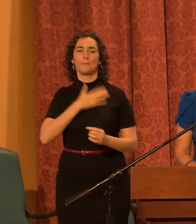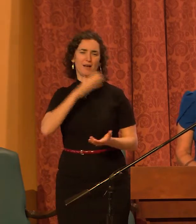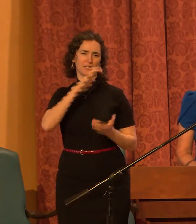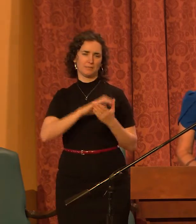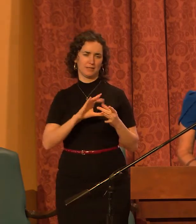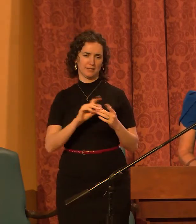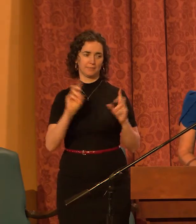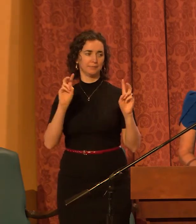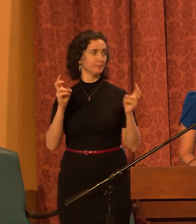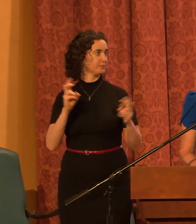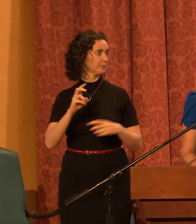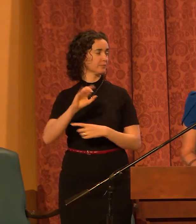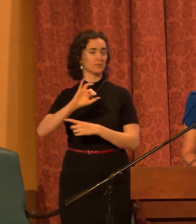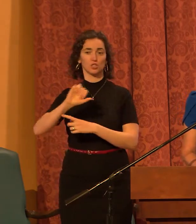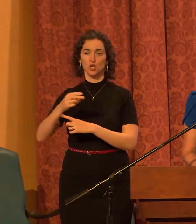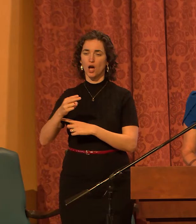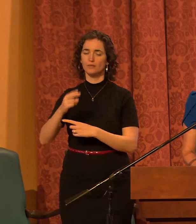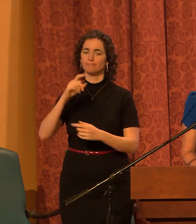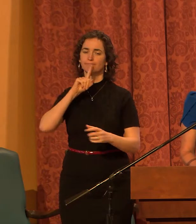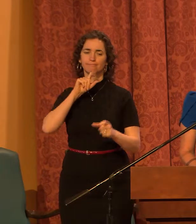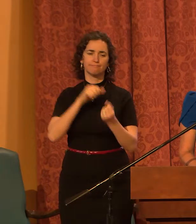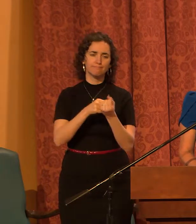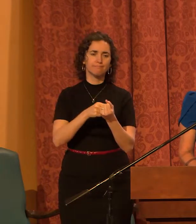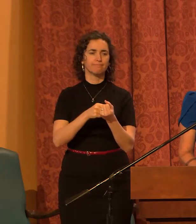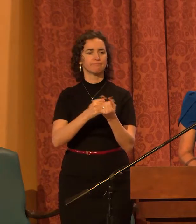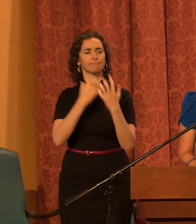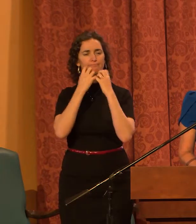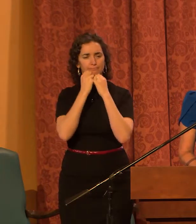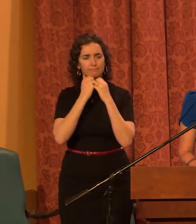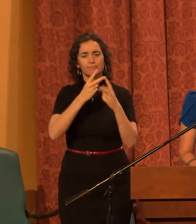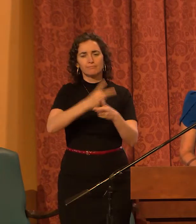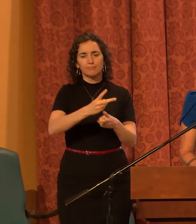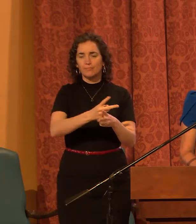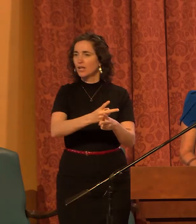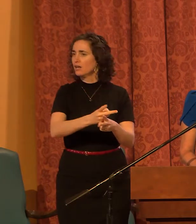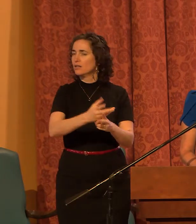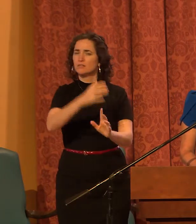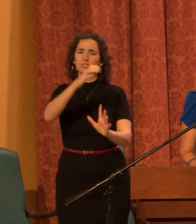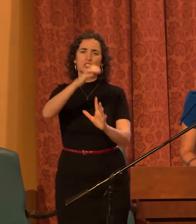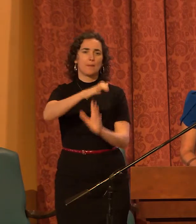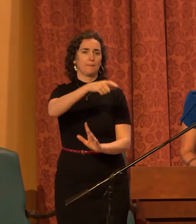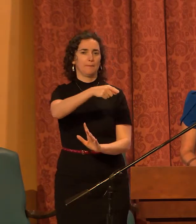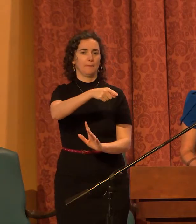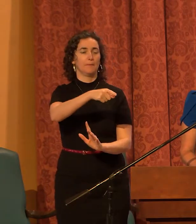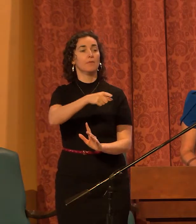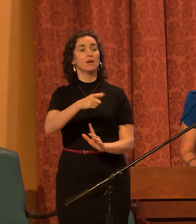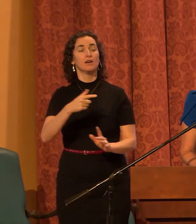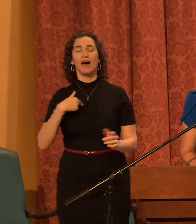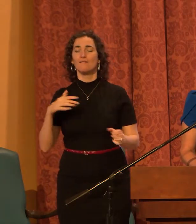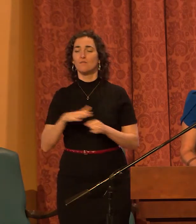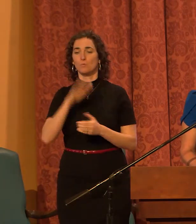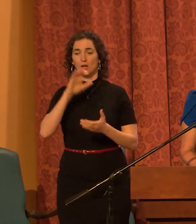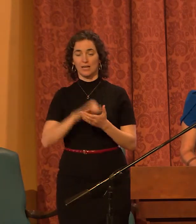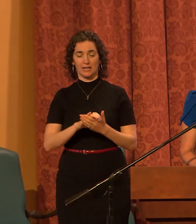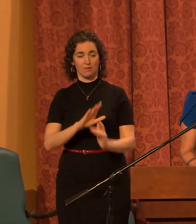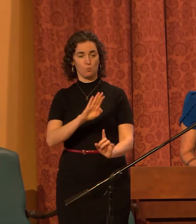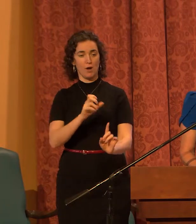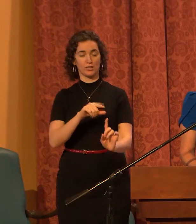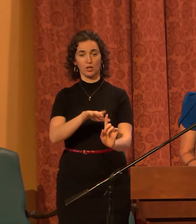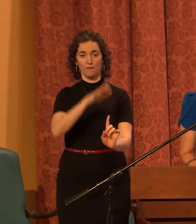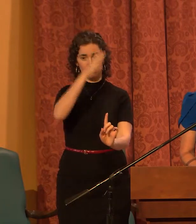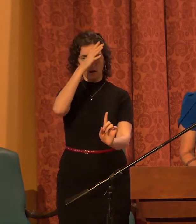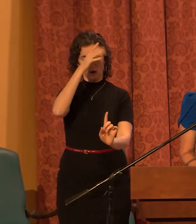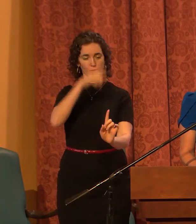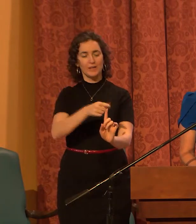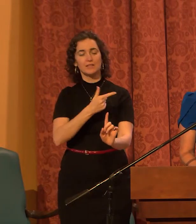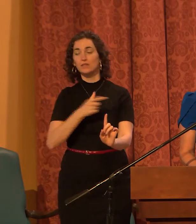Josh's level of devotion and unwavering commitment to his care is second to none. I fully believe, as Braden's father, that his quality of